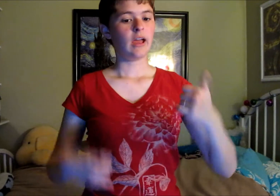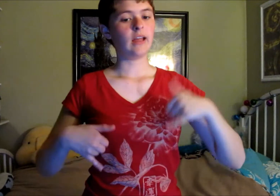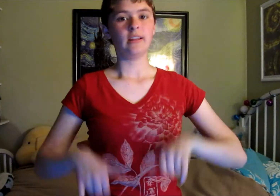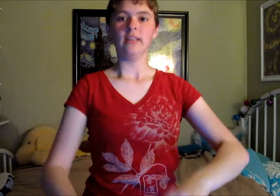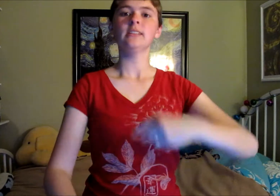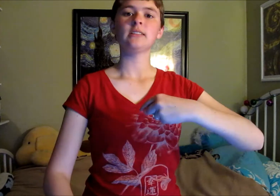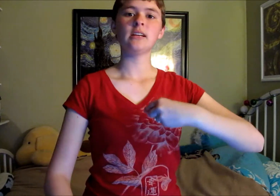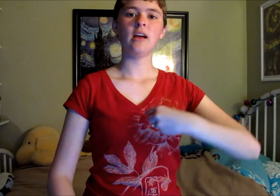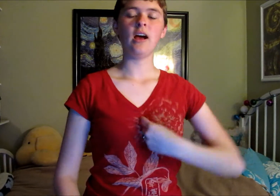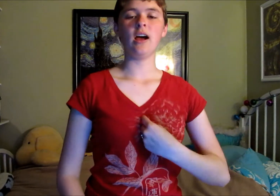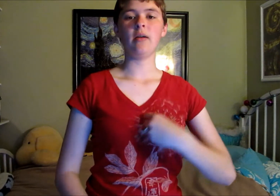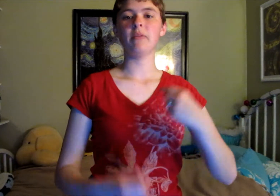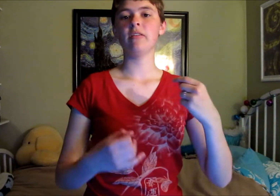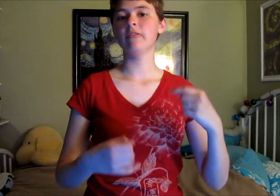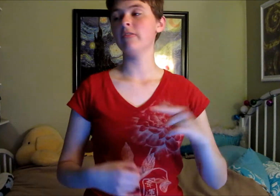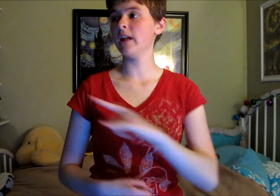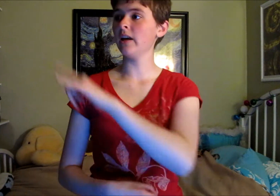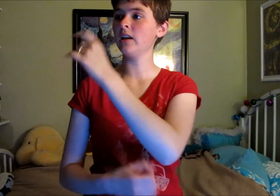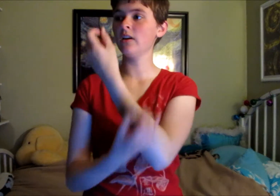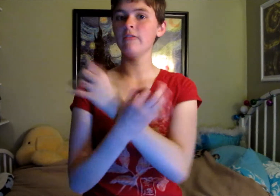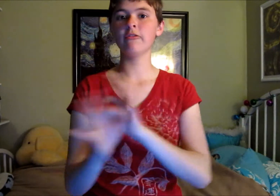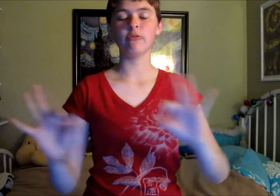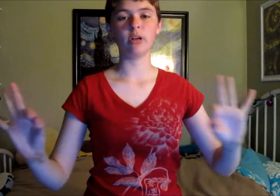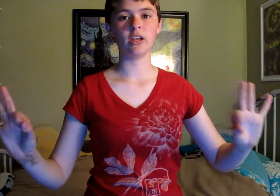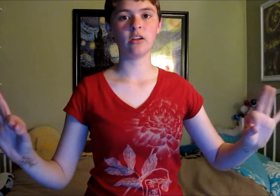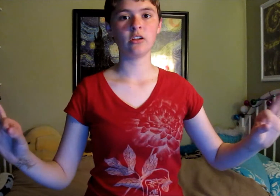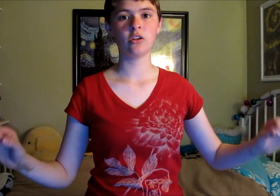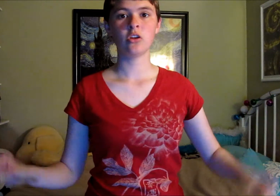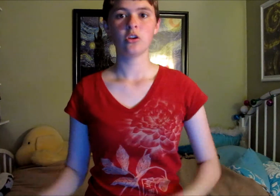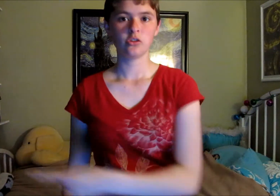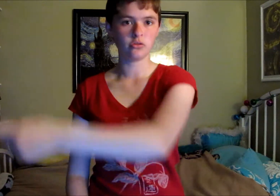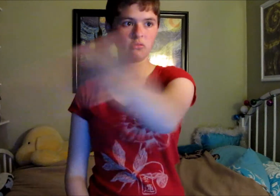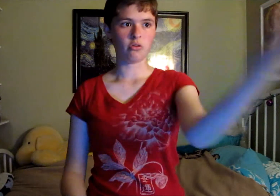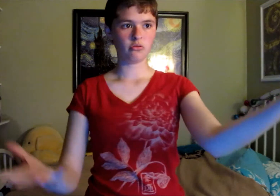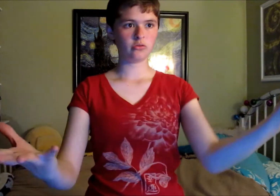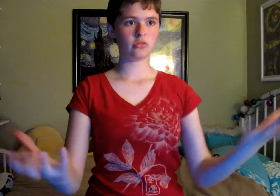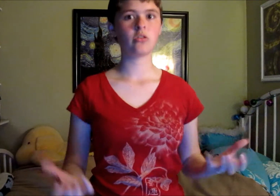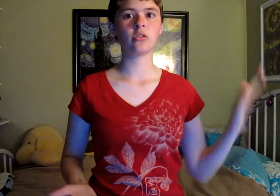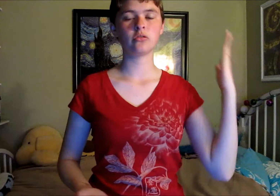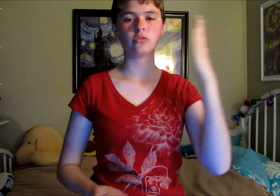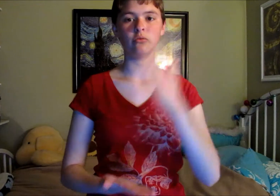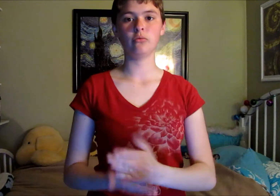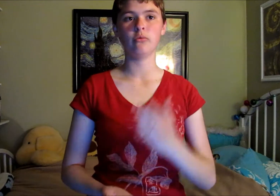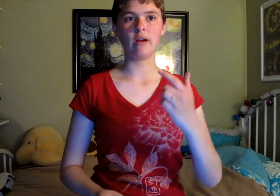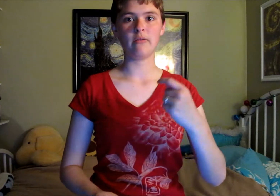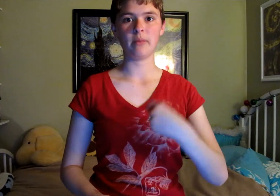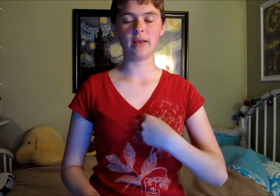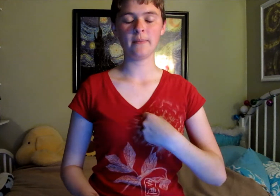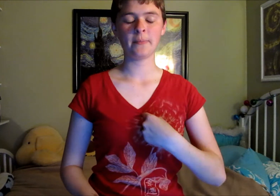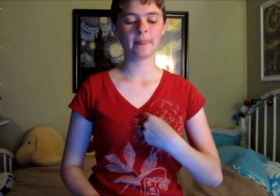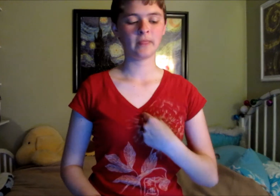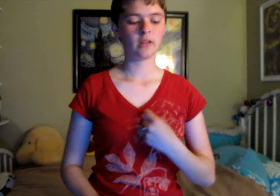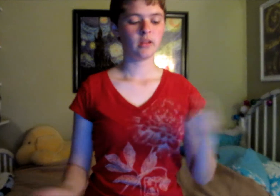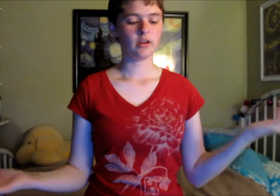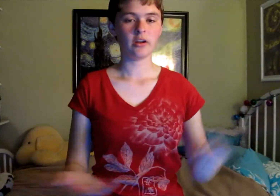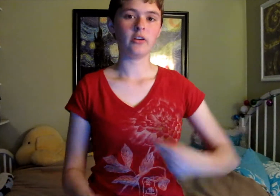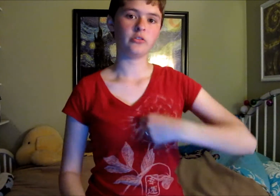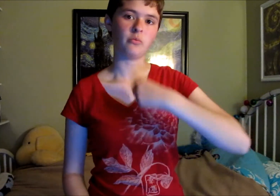at least I'm flying free. To those who ground me, here's what